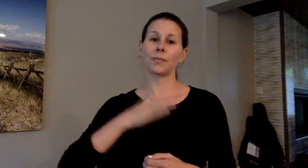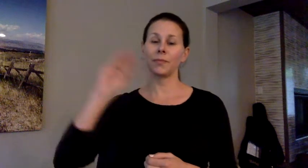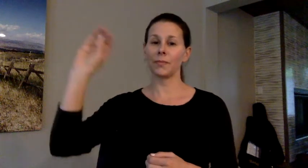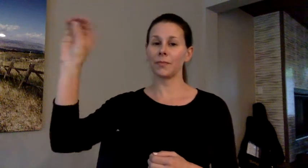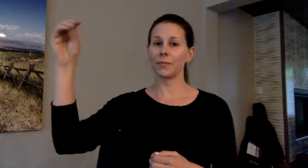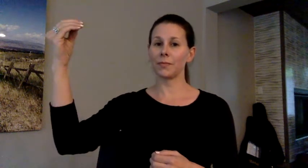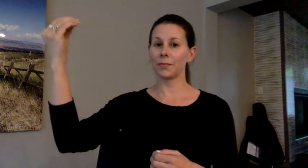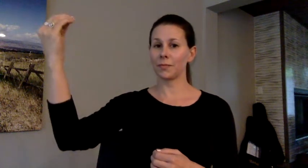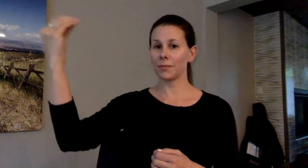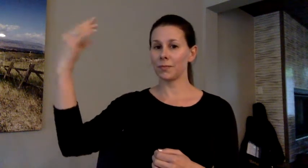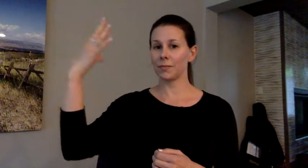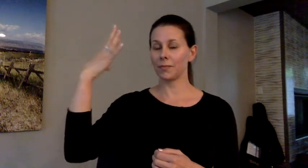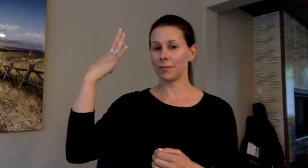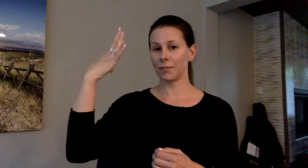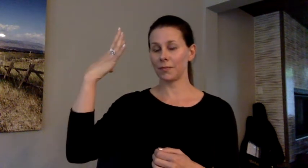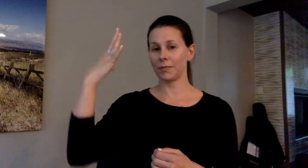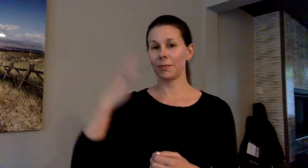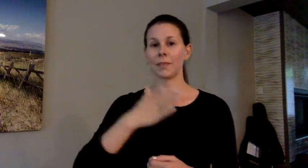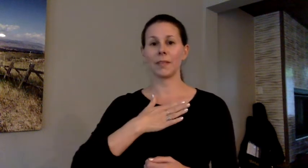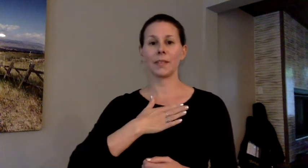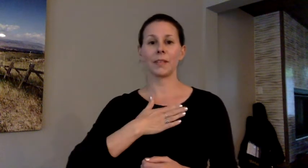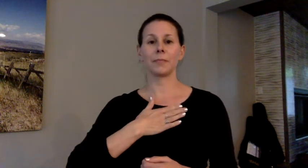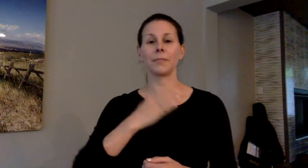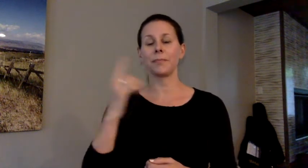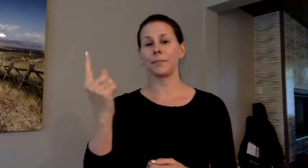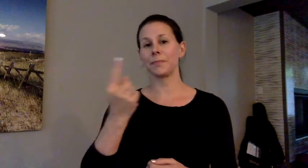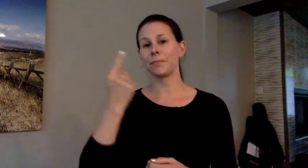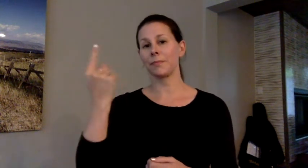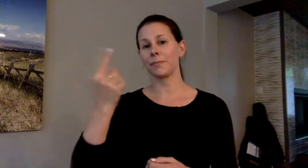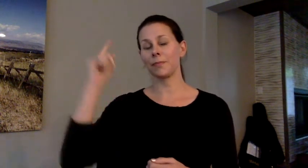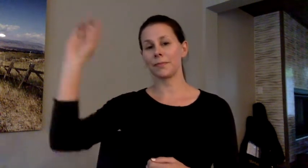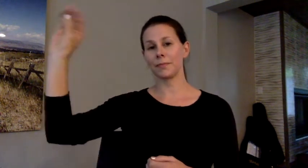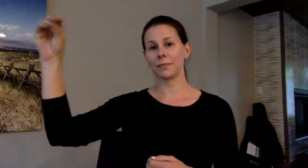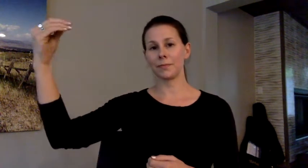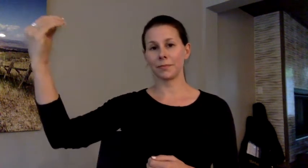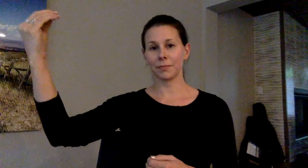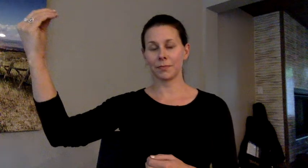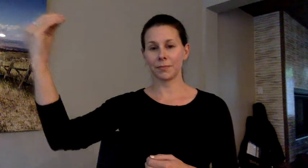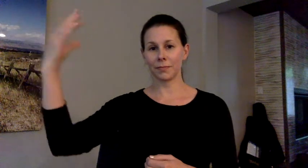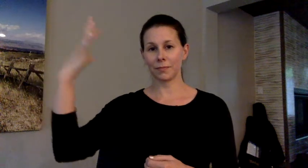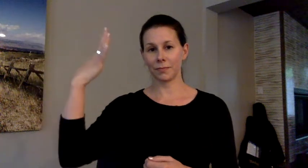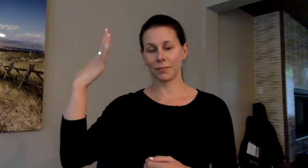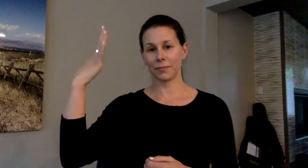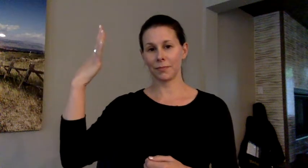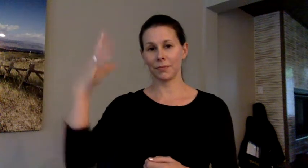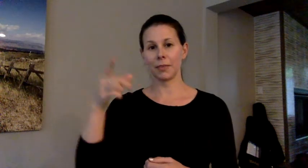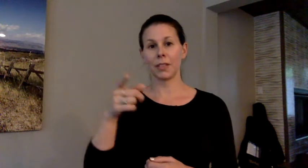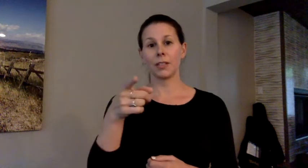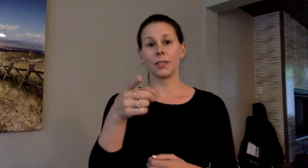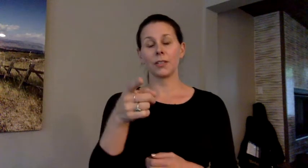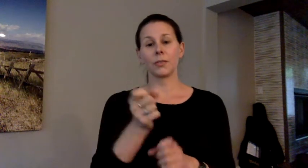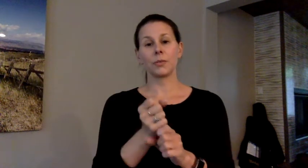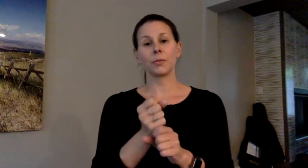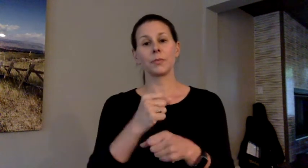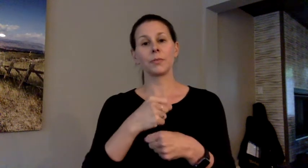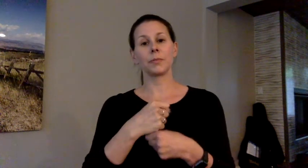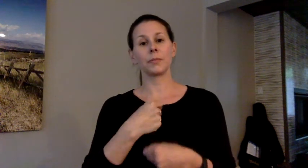my sunshine, my only sunshine. You make